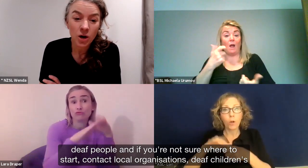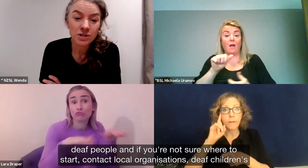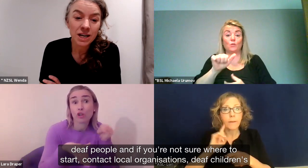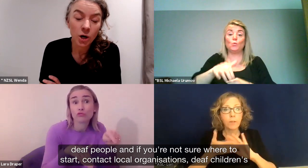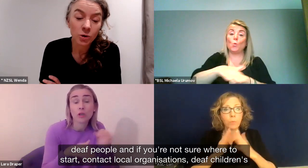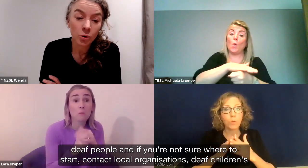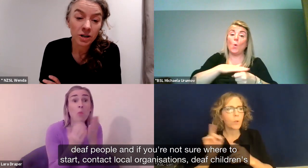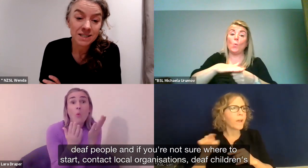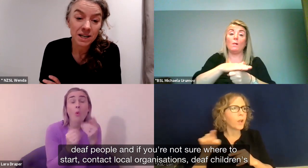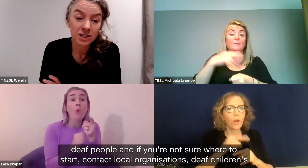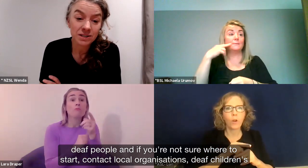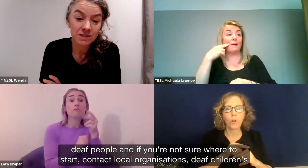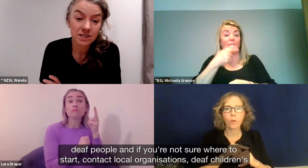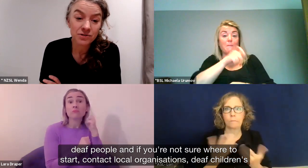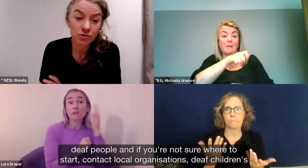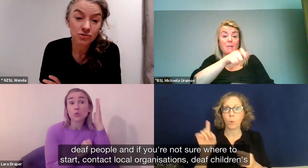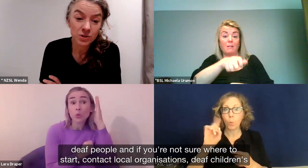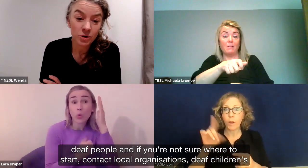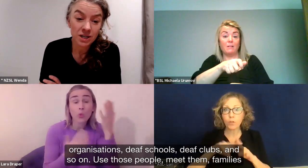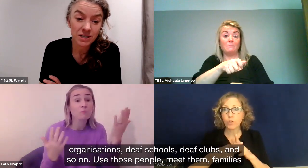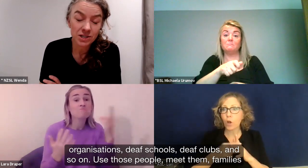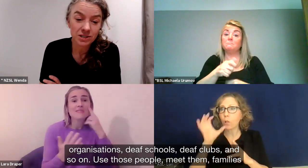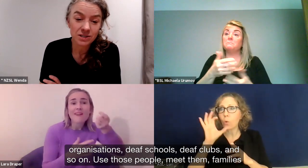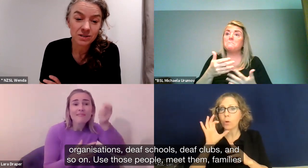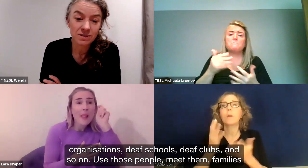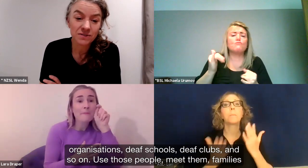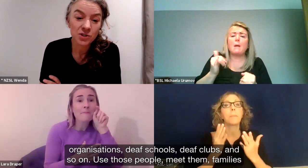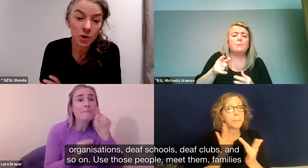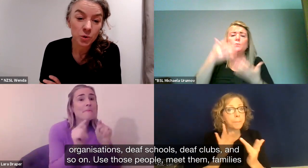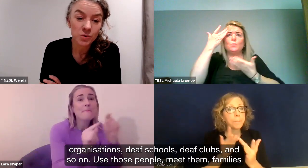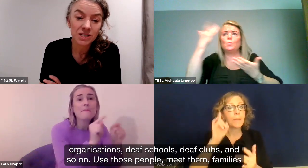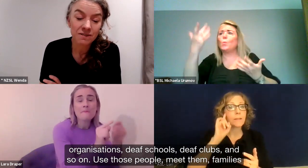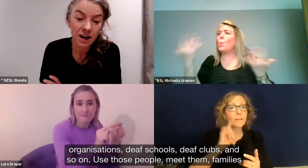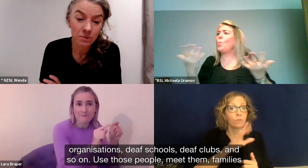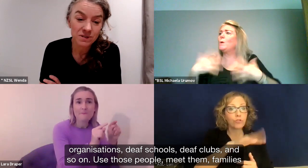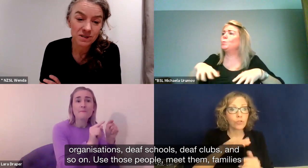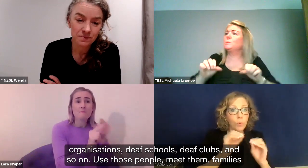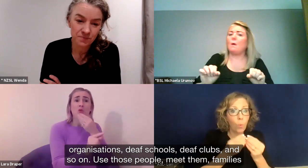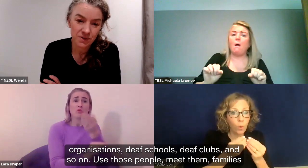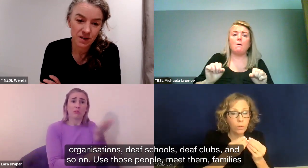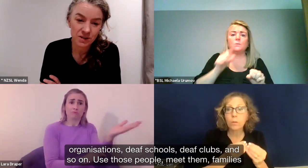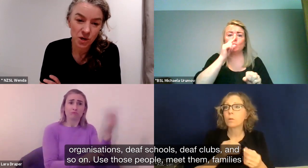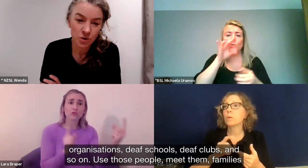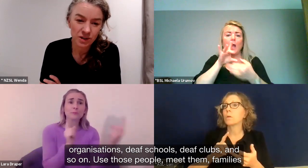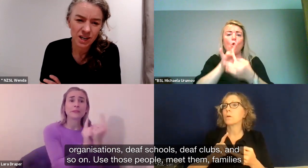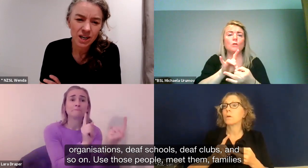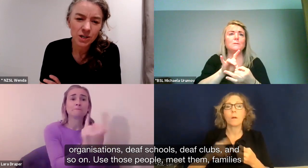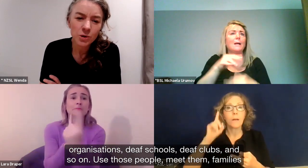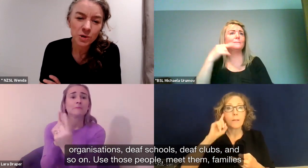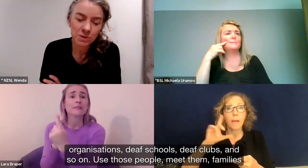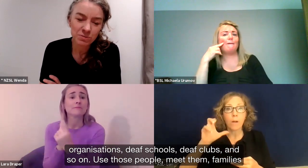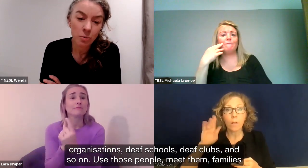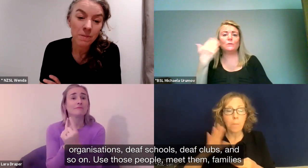contact local organizations, deaf children's organizations, deaf schools, deaf clubs and so on.